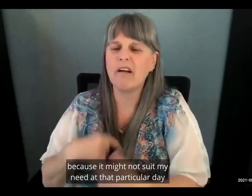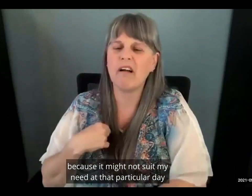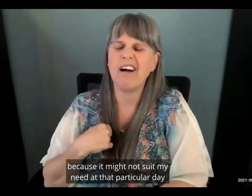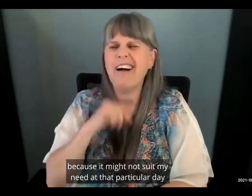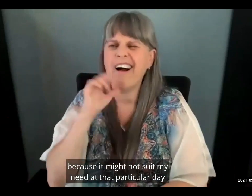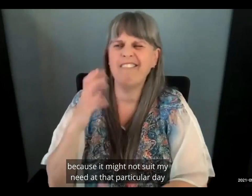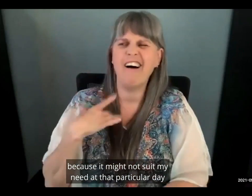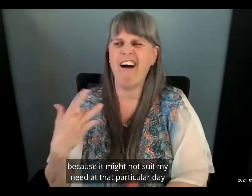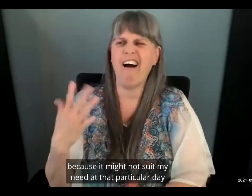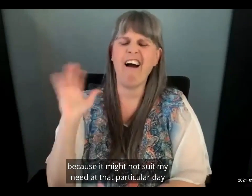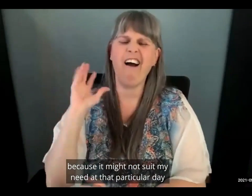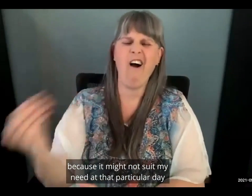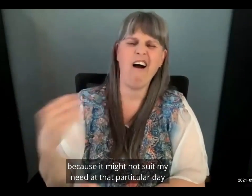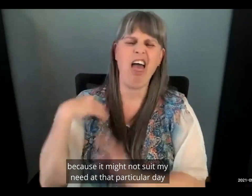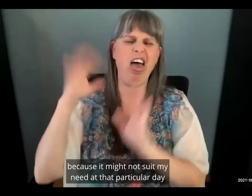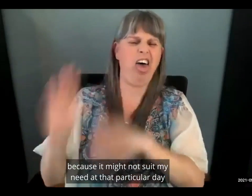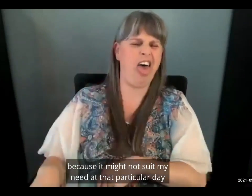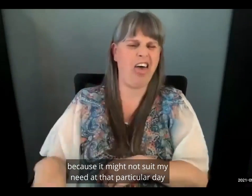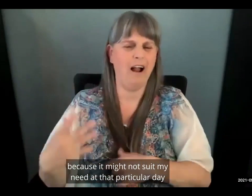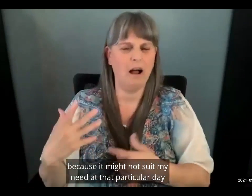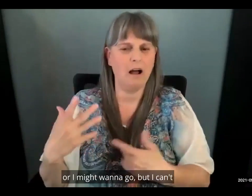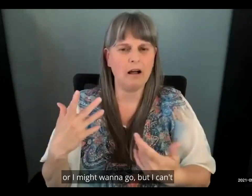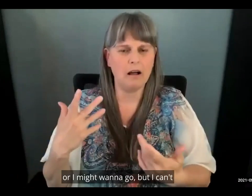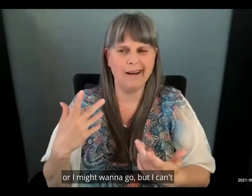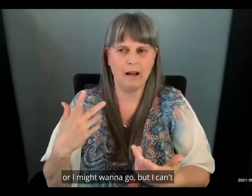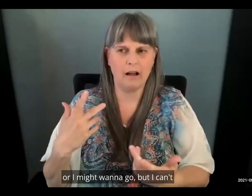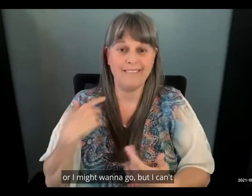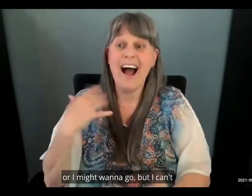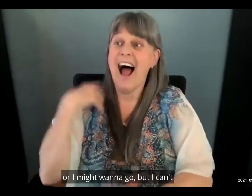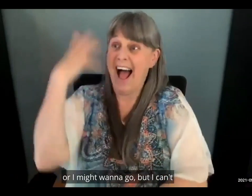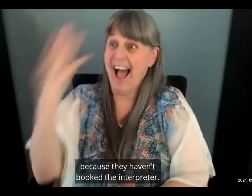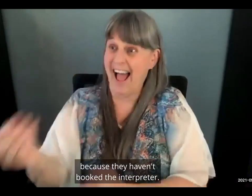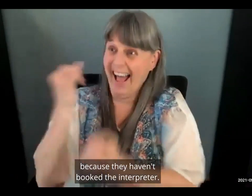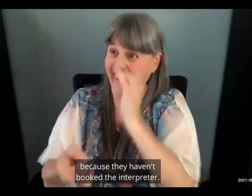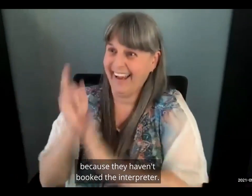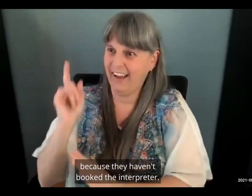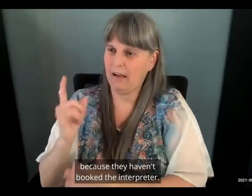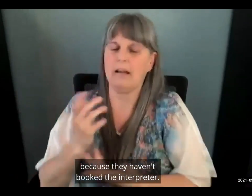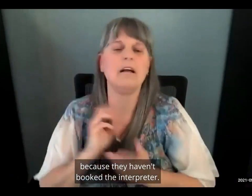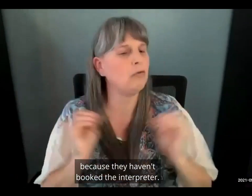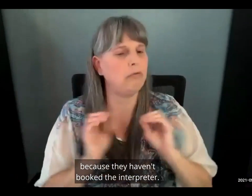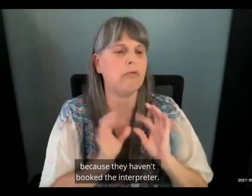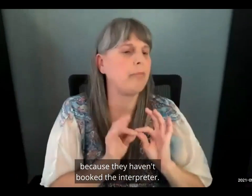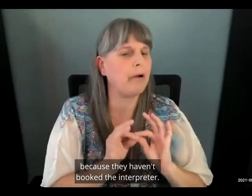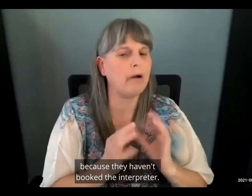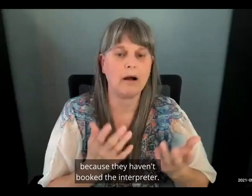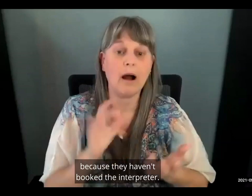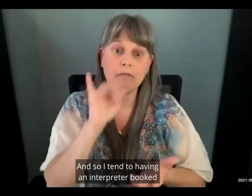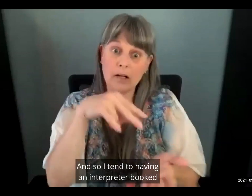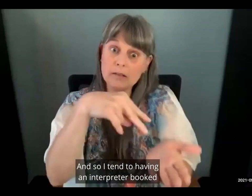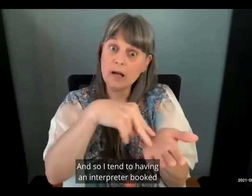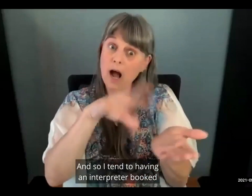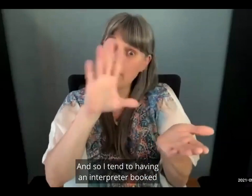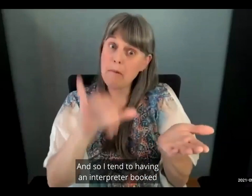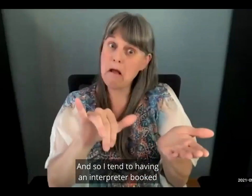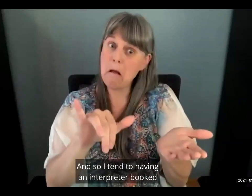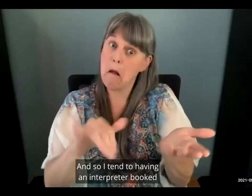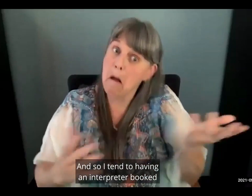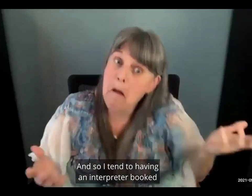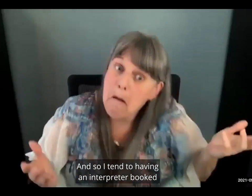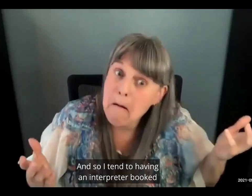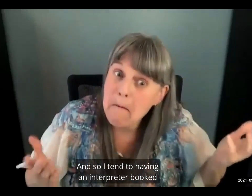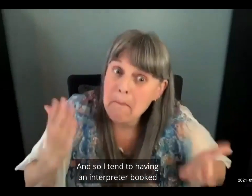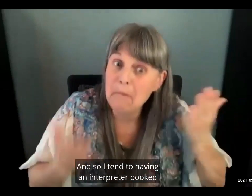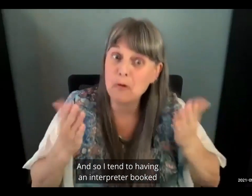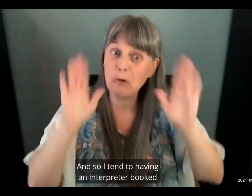not, you know, suit my need at that particular day, or I might want to go, but I can't because they haven't booked the interpreter. And so I